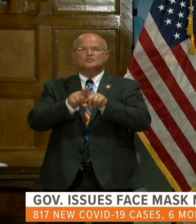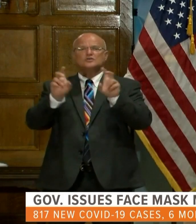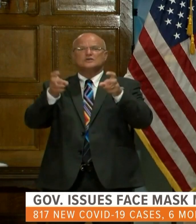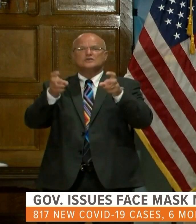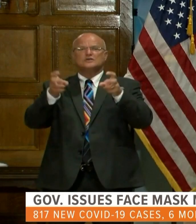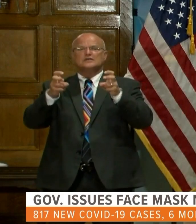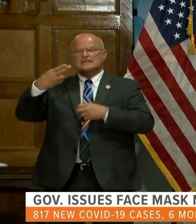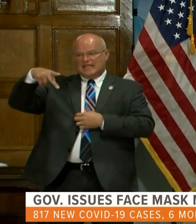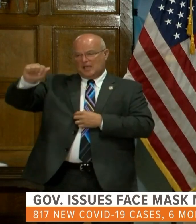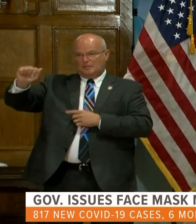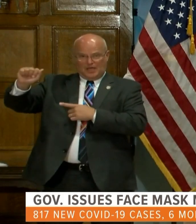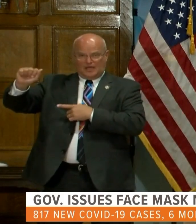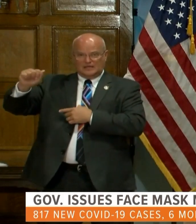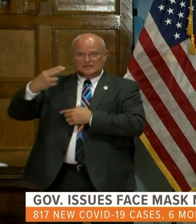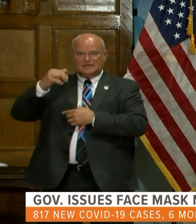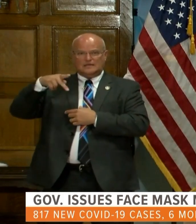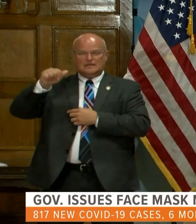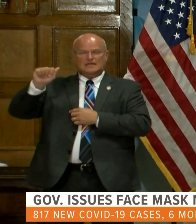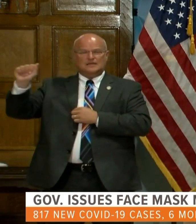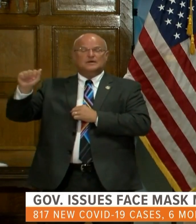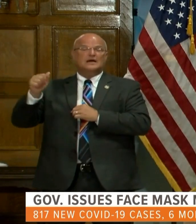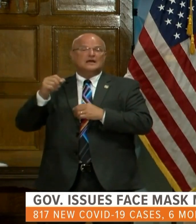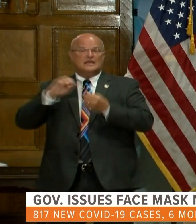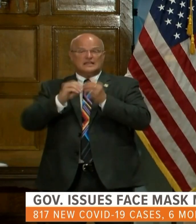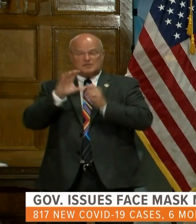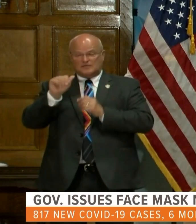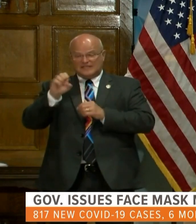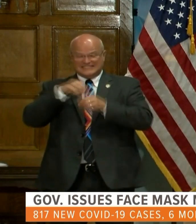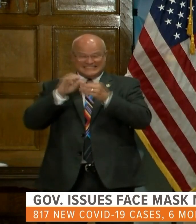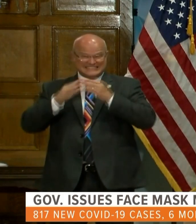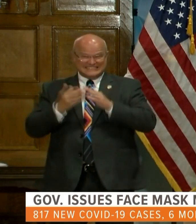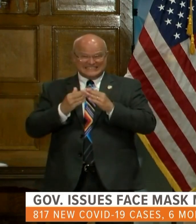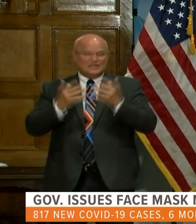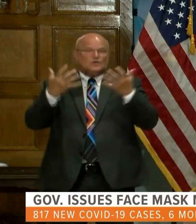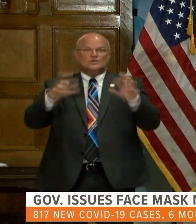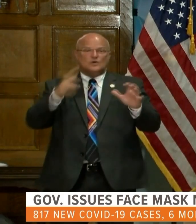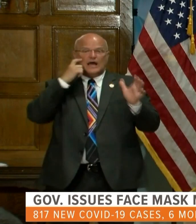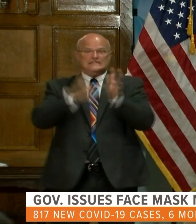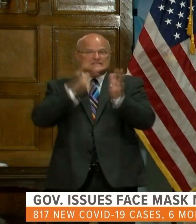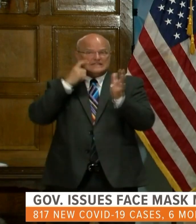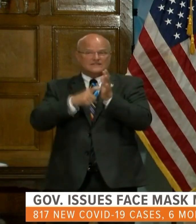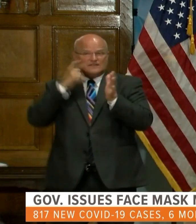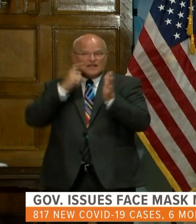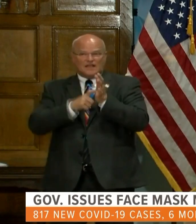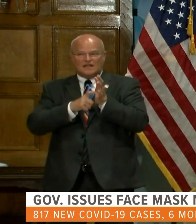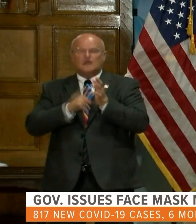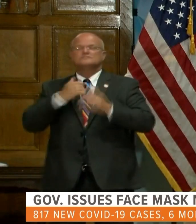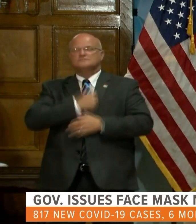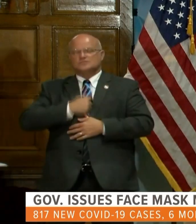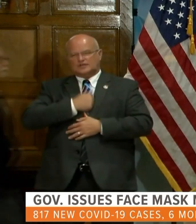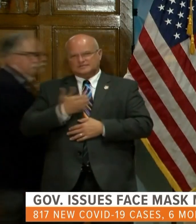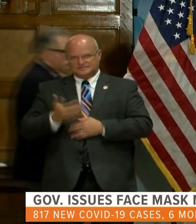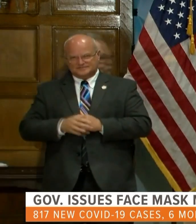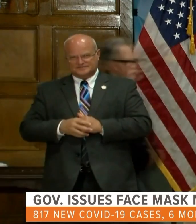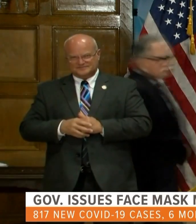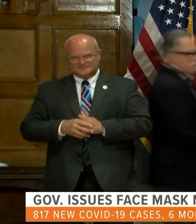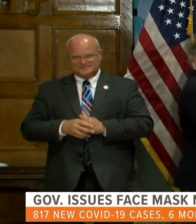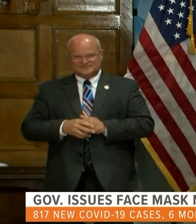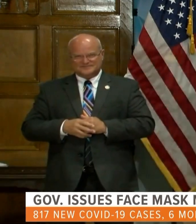issue of HIPAA, so that depending on the number of cases in the city, we don't want to identify people. Well, what Forgive me. come up here.